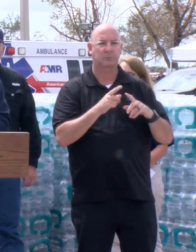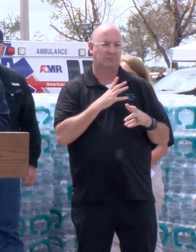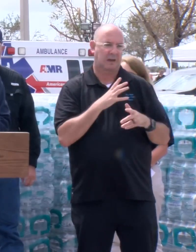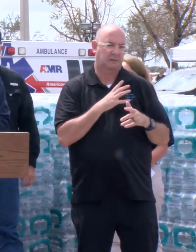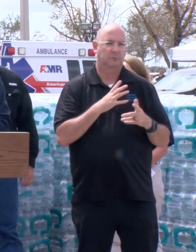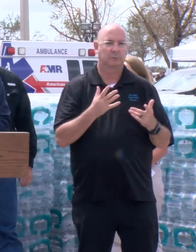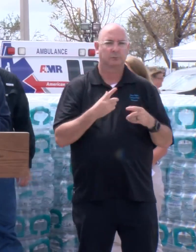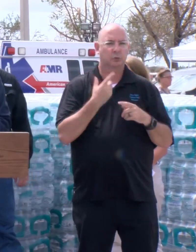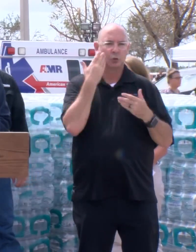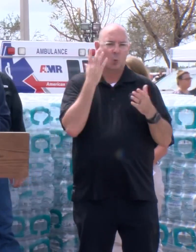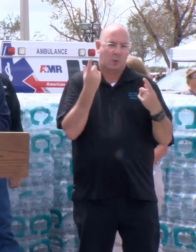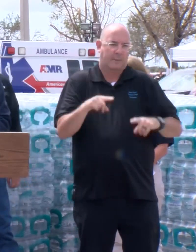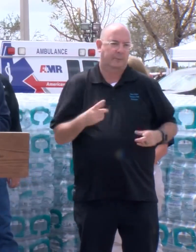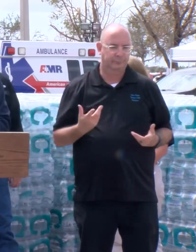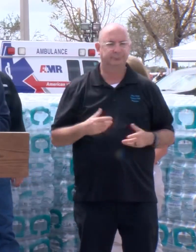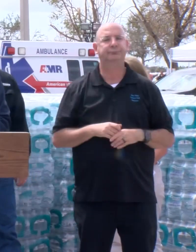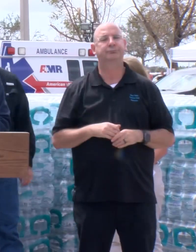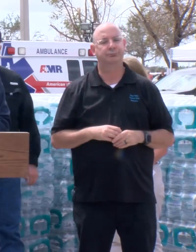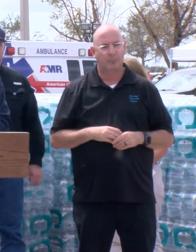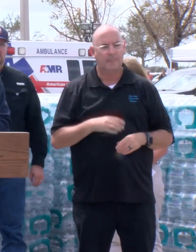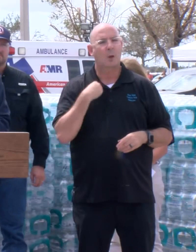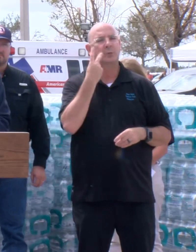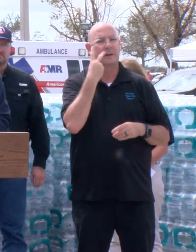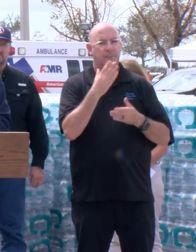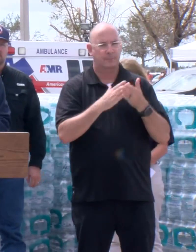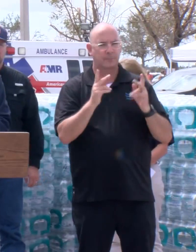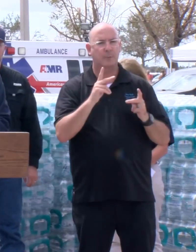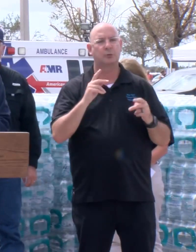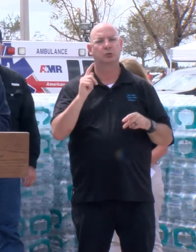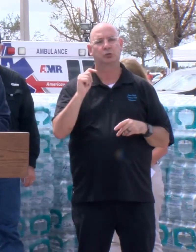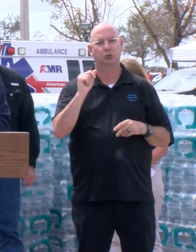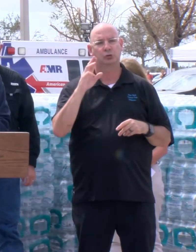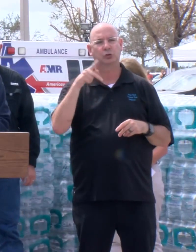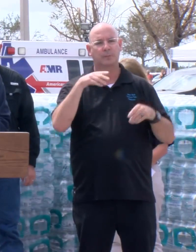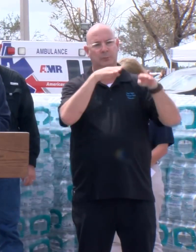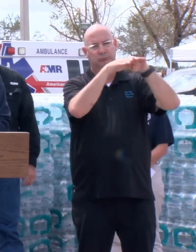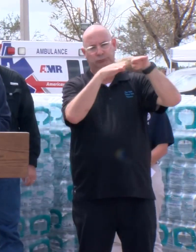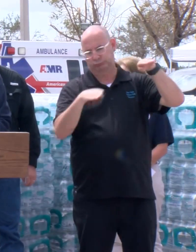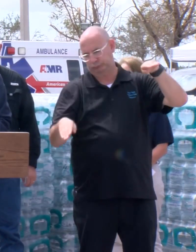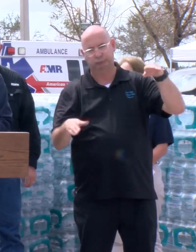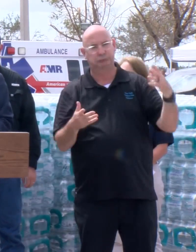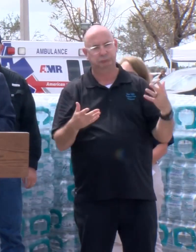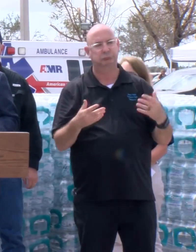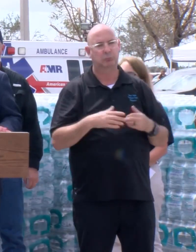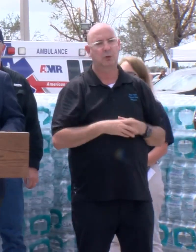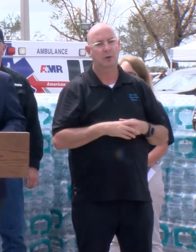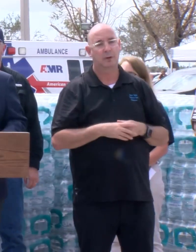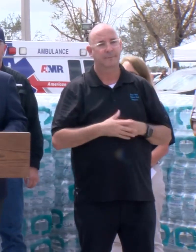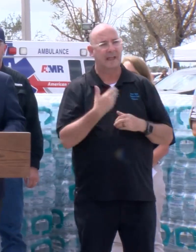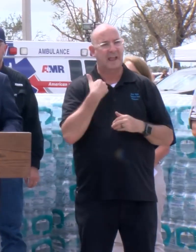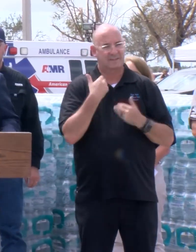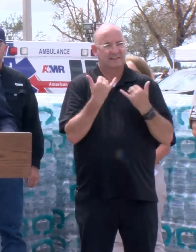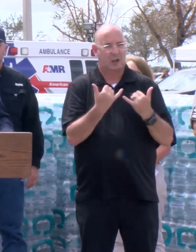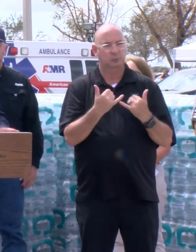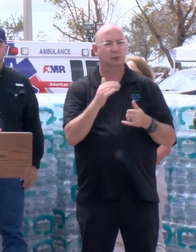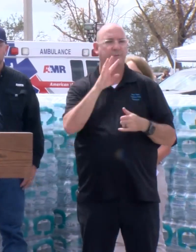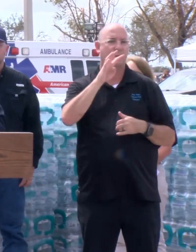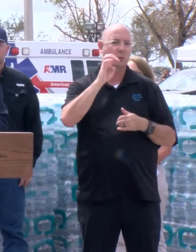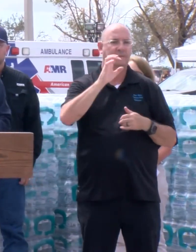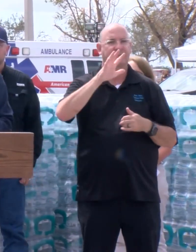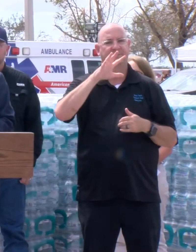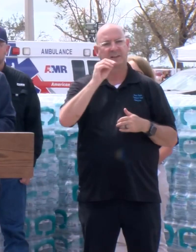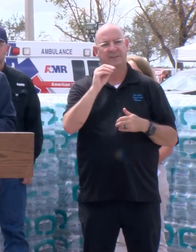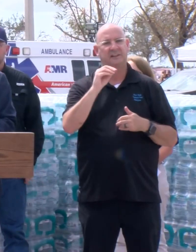people utilizing those tarps, and we're happy to be able to do it. We now have 450 SpaceX Starlink internet